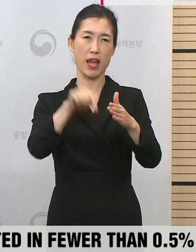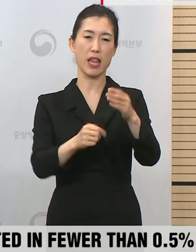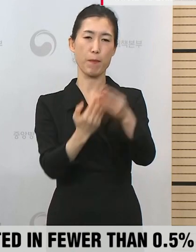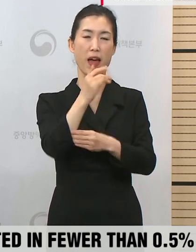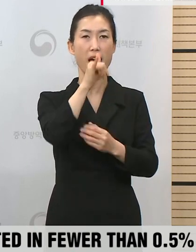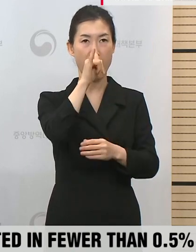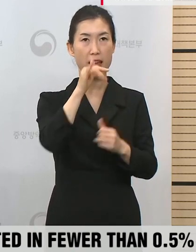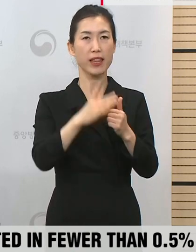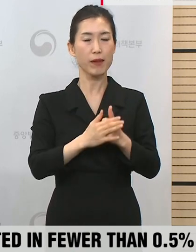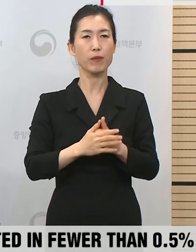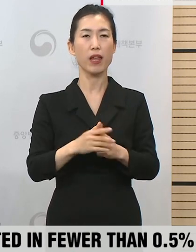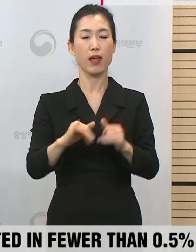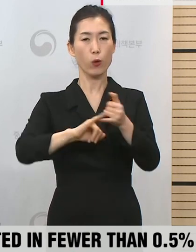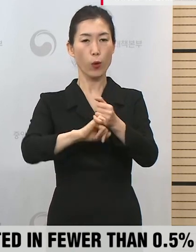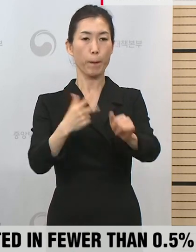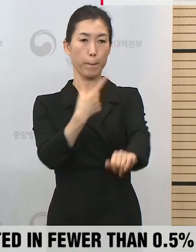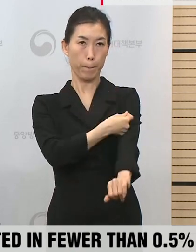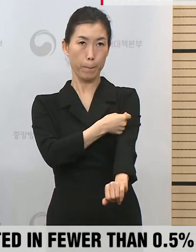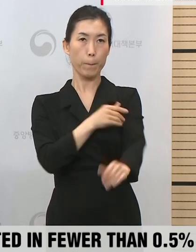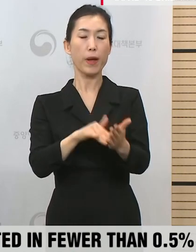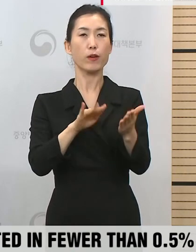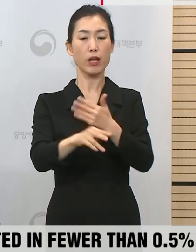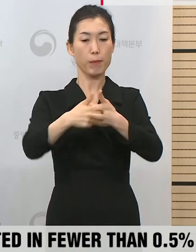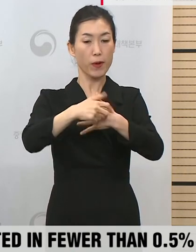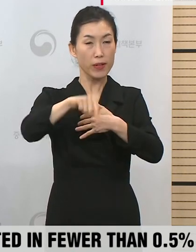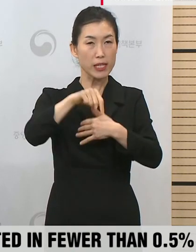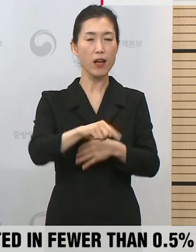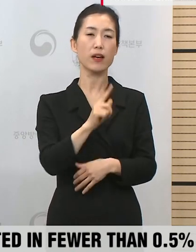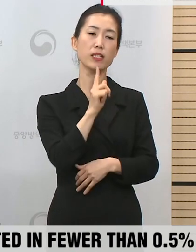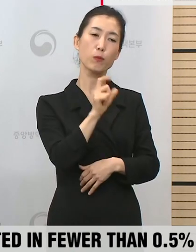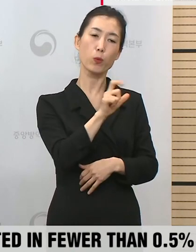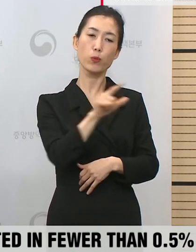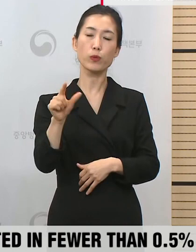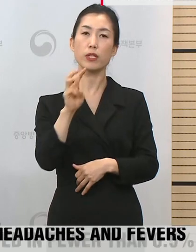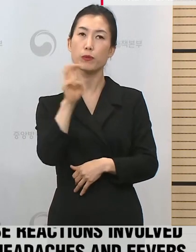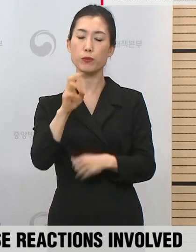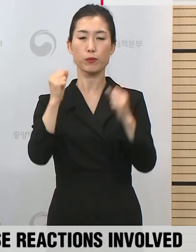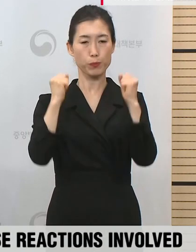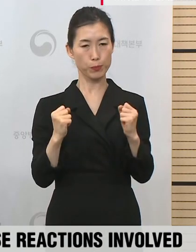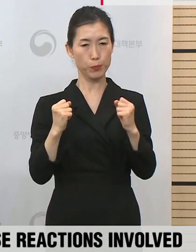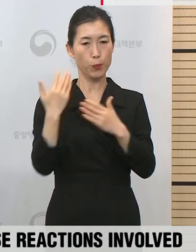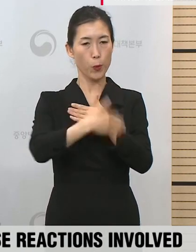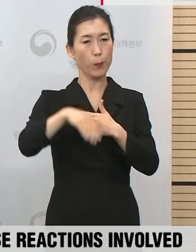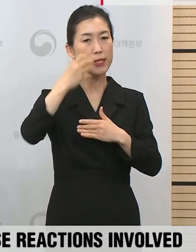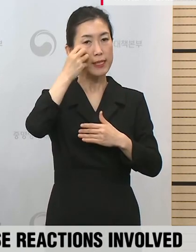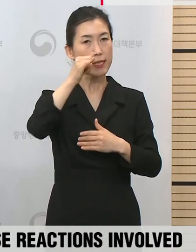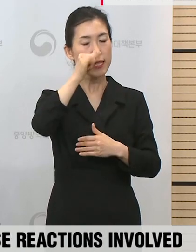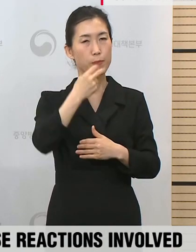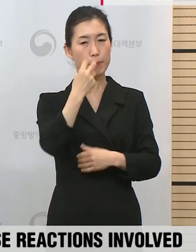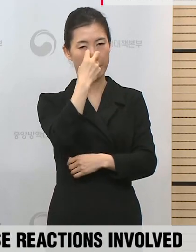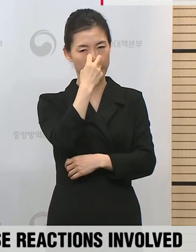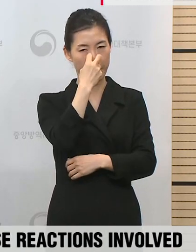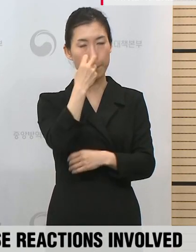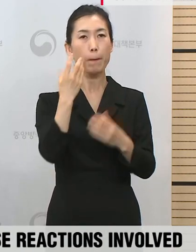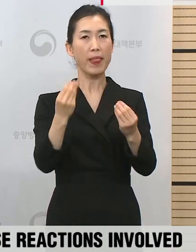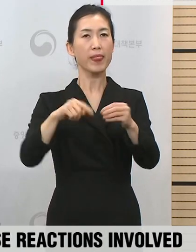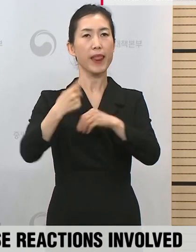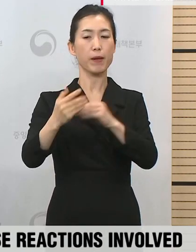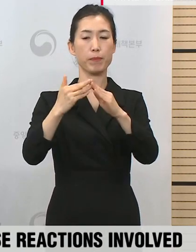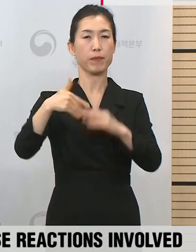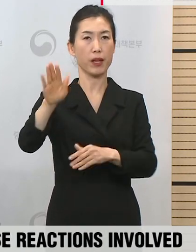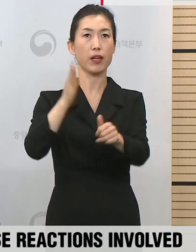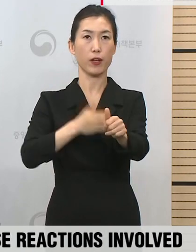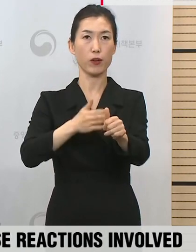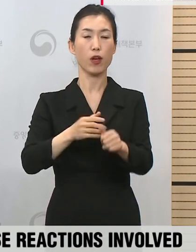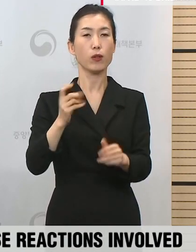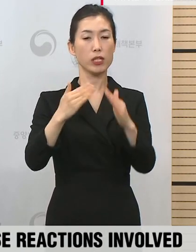within 30 minutes after inoculation. And considering this, we ask you to monitor your conditions after the